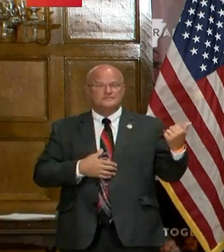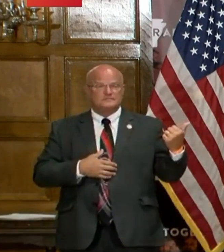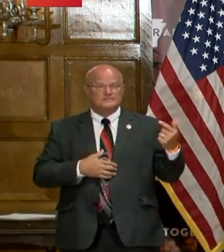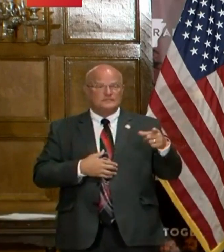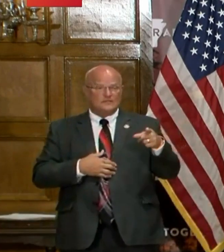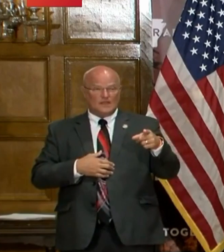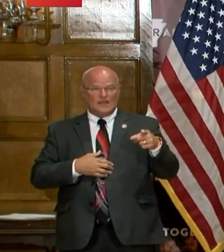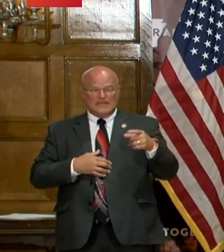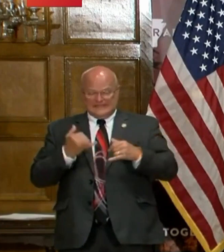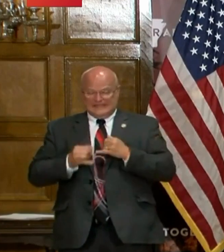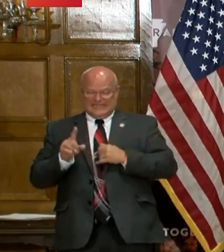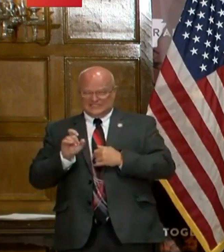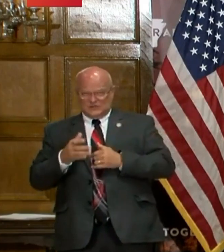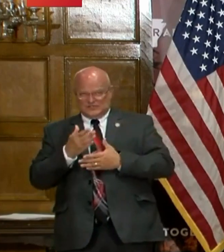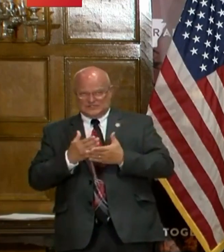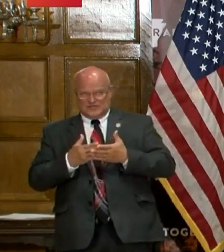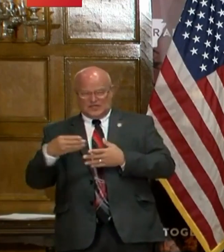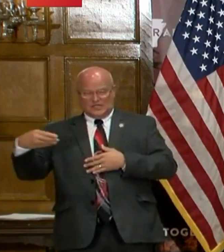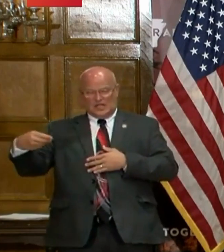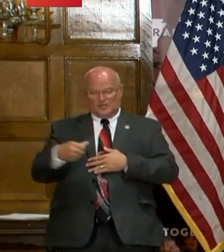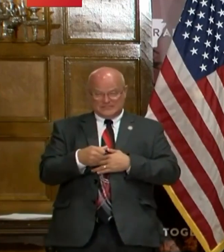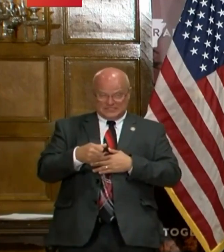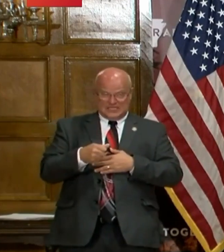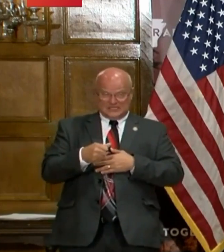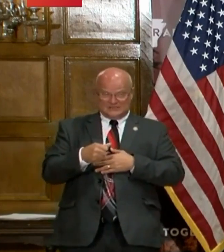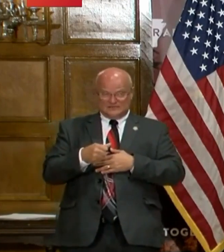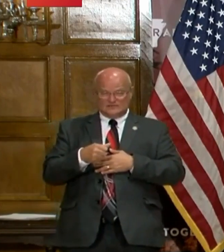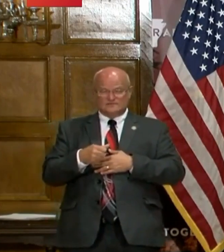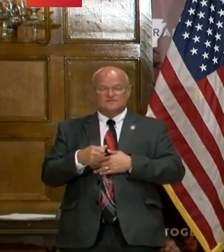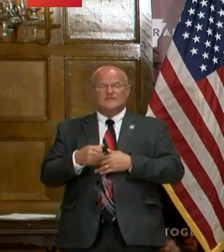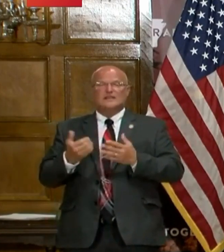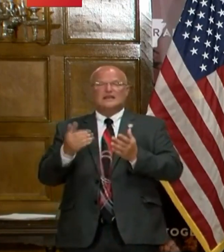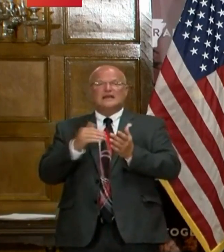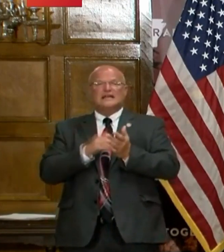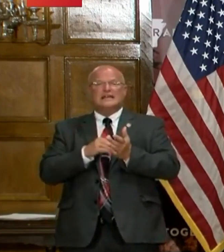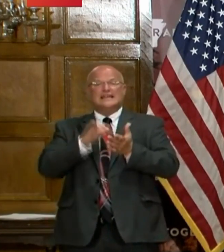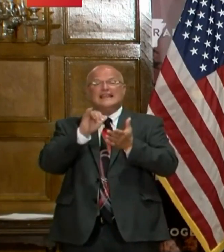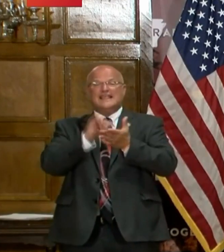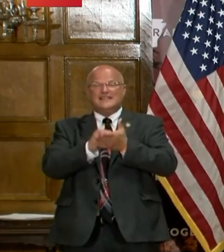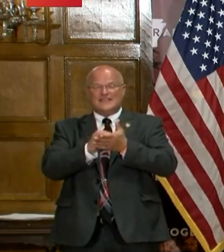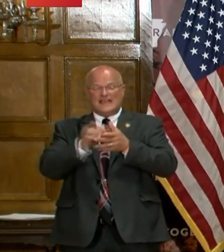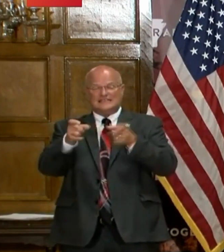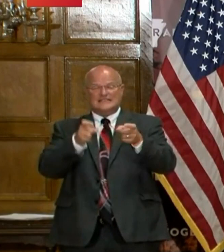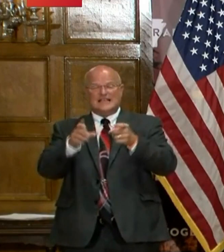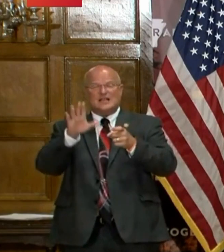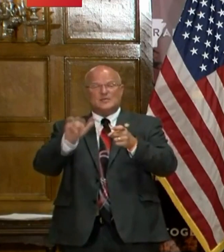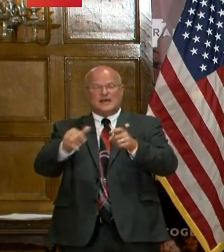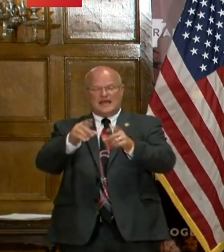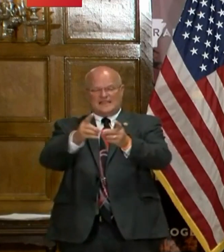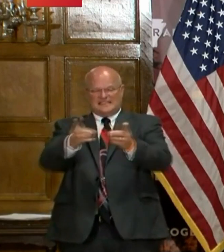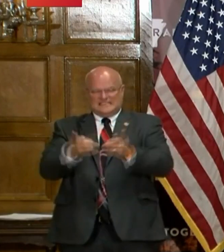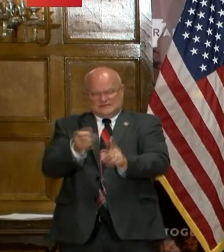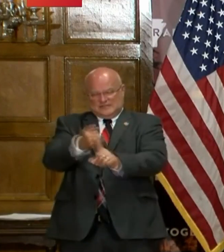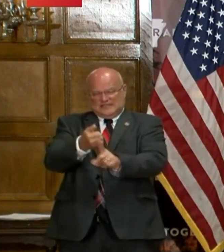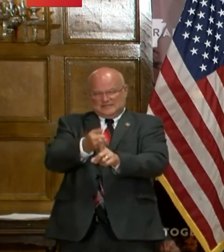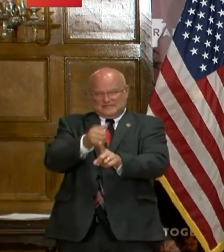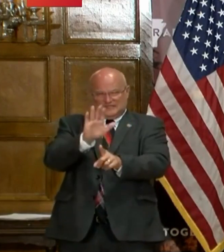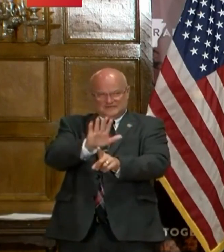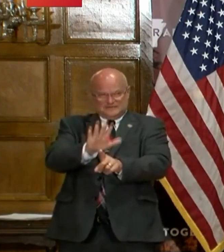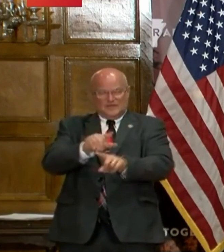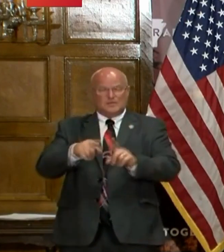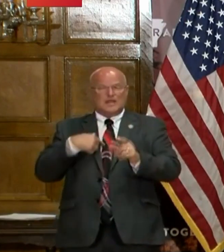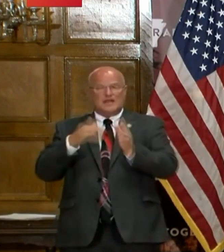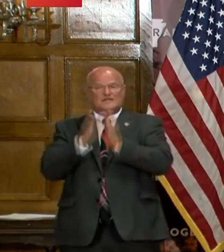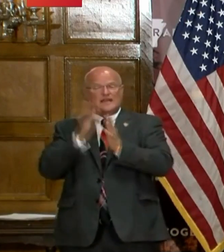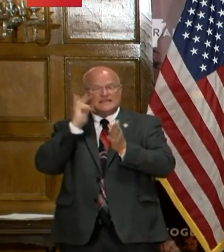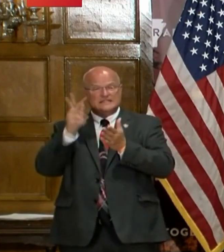In reference to your last question on how compensation is worked out, again, that's handled by the district, but I've